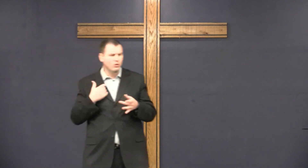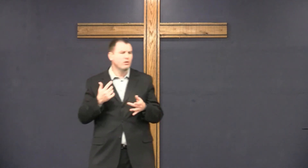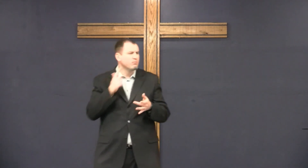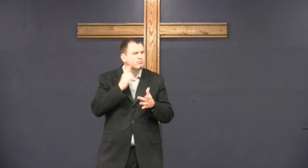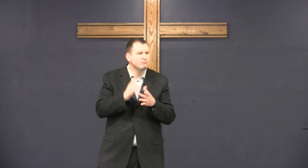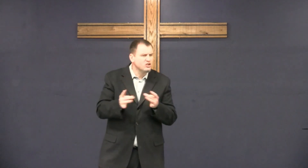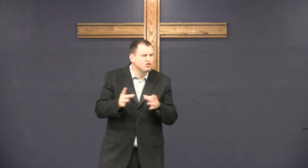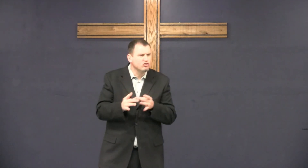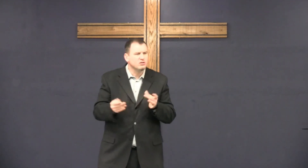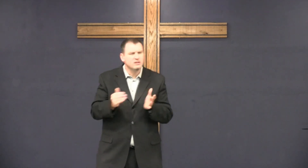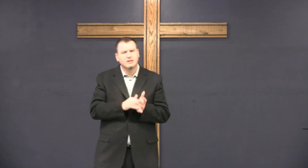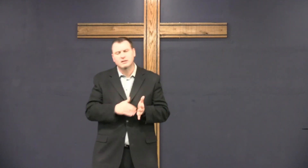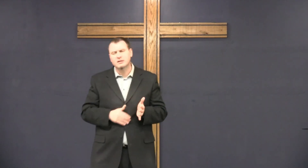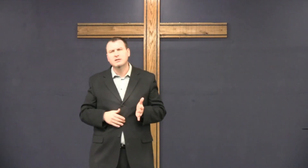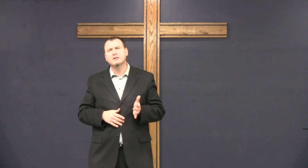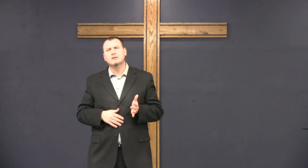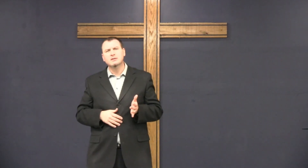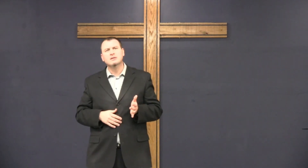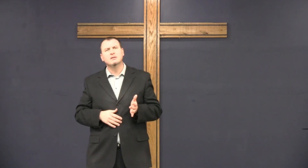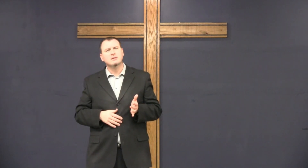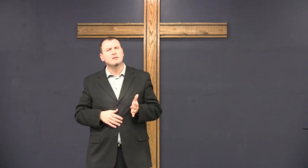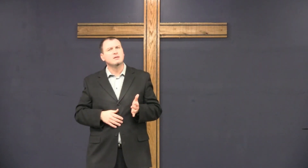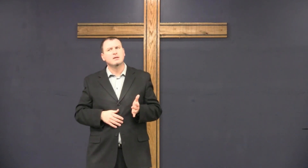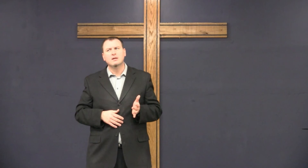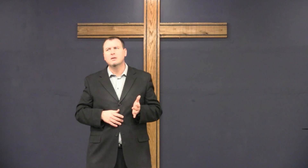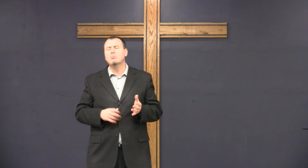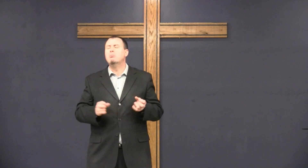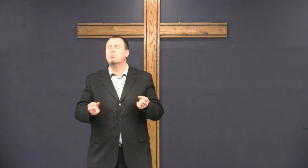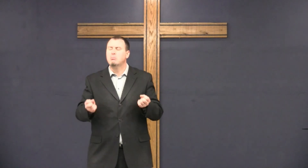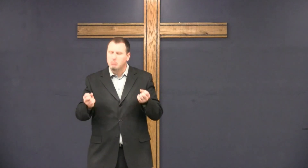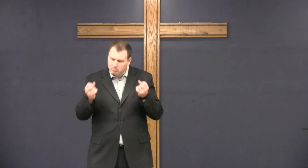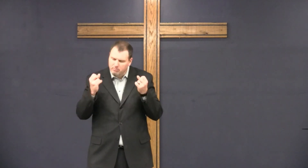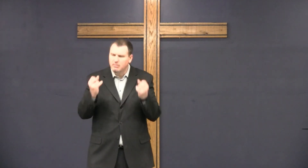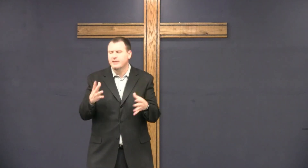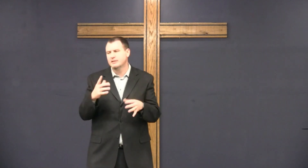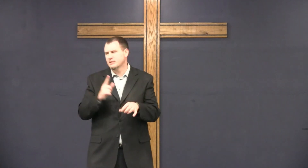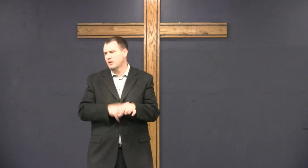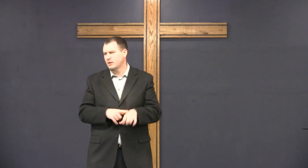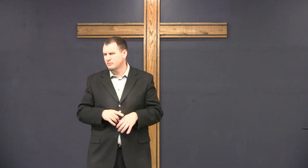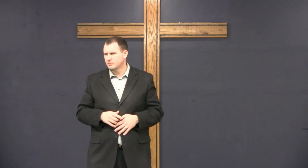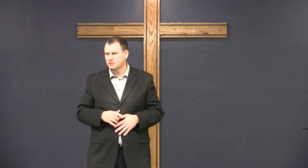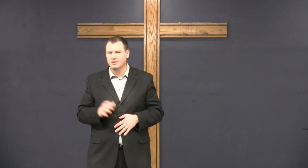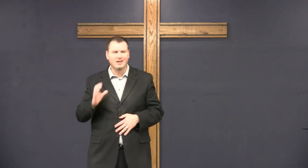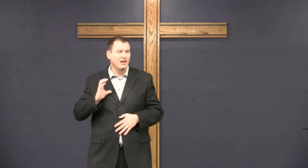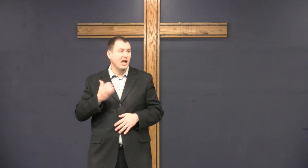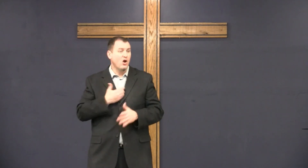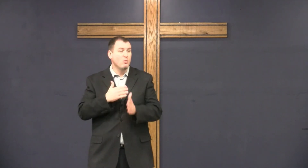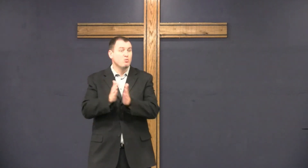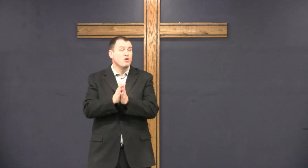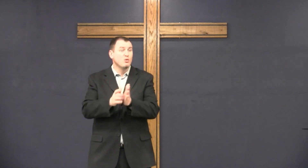You know, I've said this before, I mentioned it before, but many times